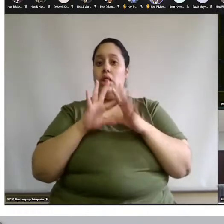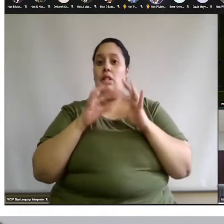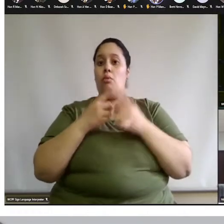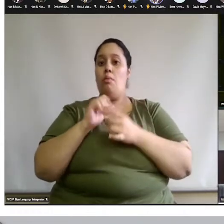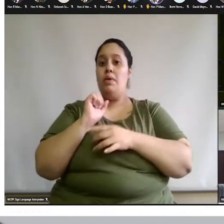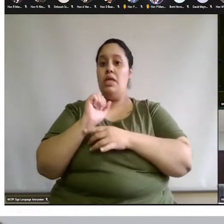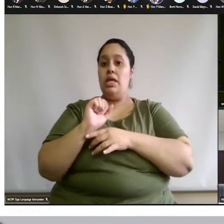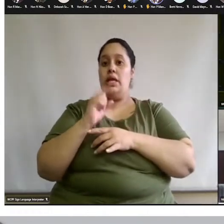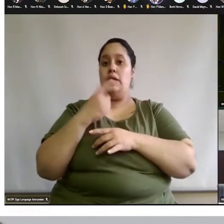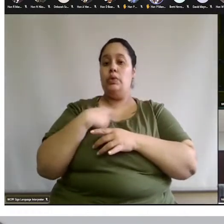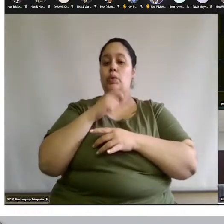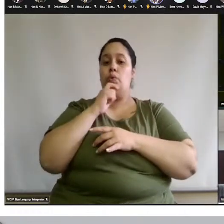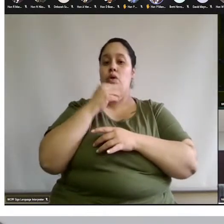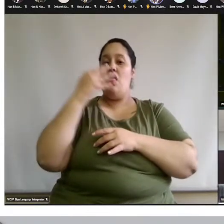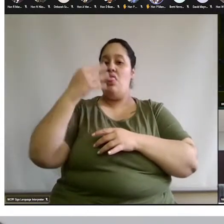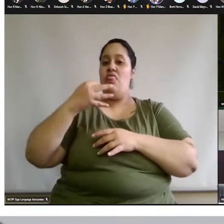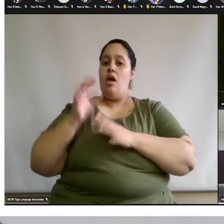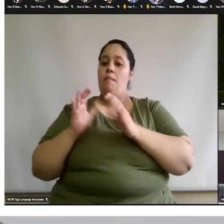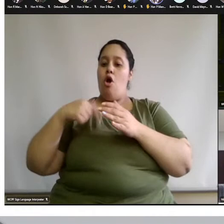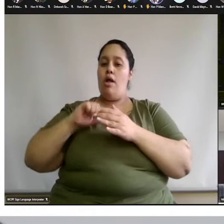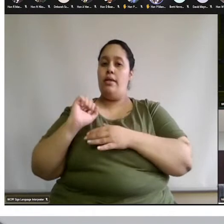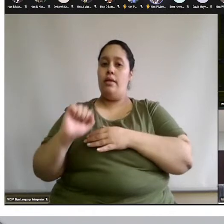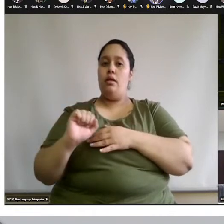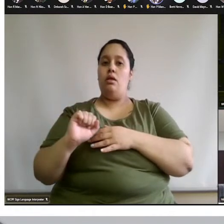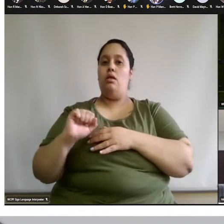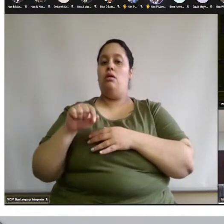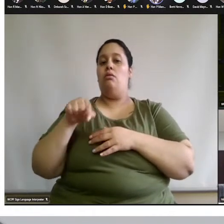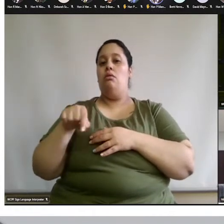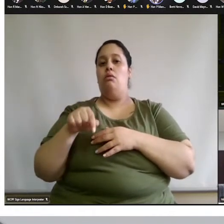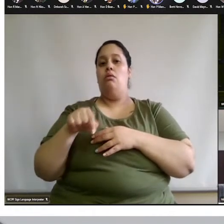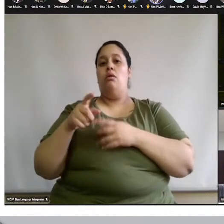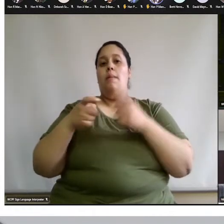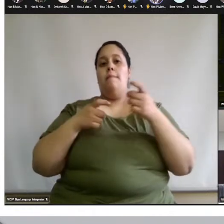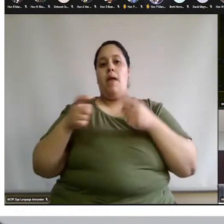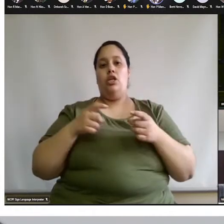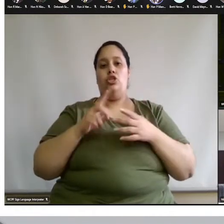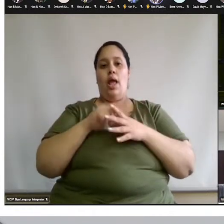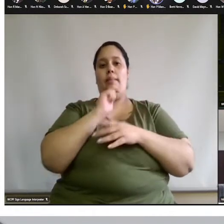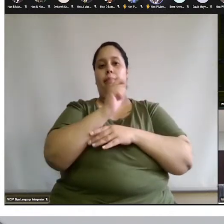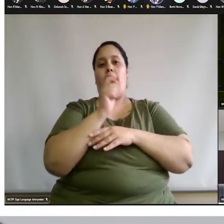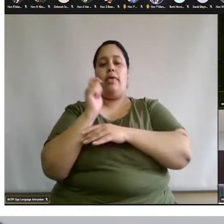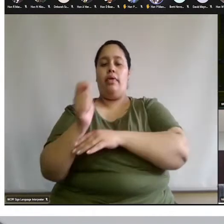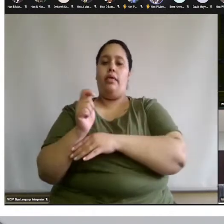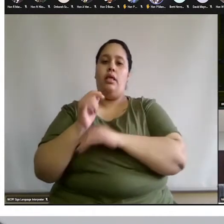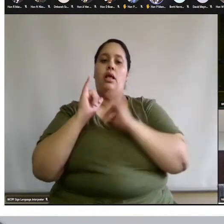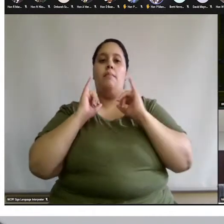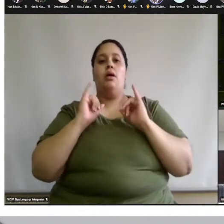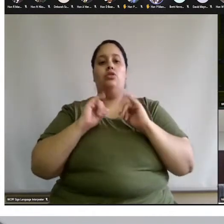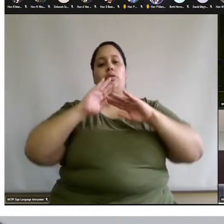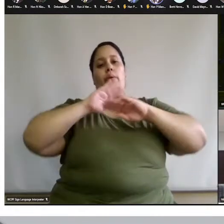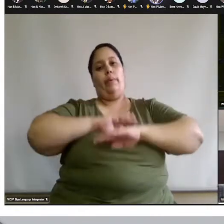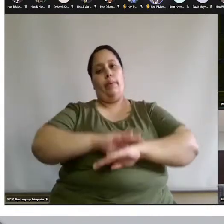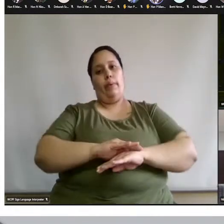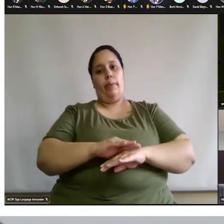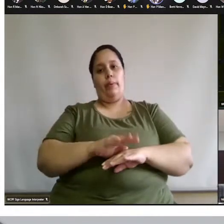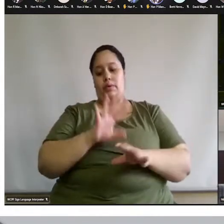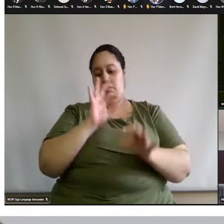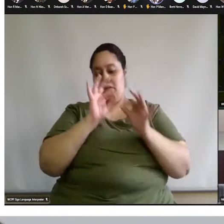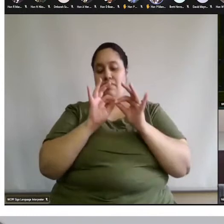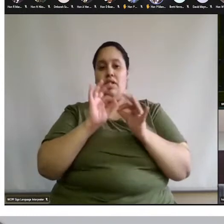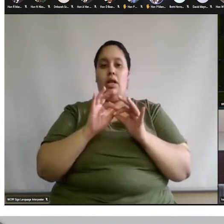is using third parties to manage and to pay emergency relief, especially when it comes to